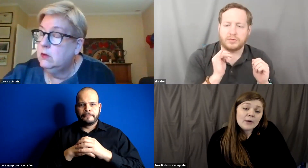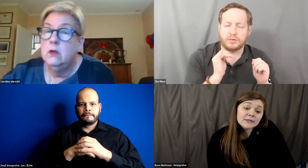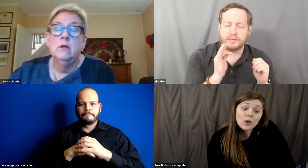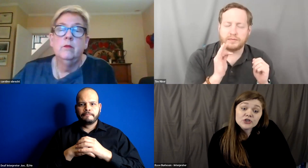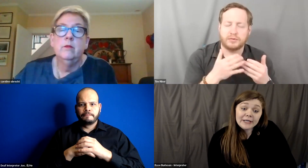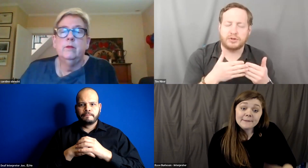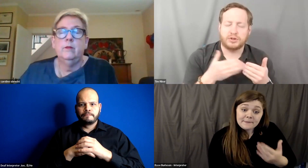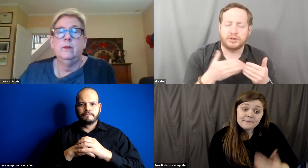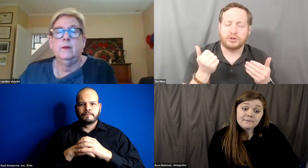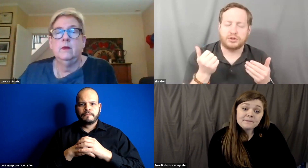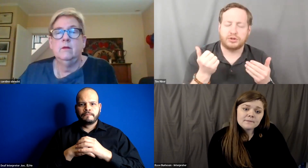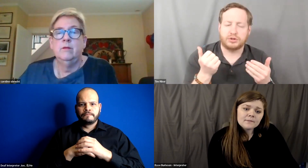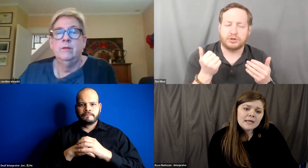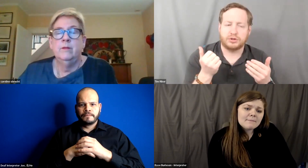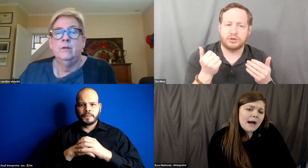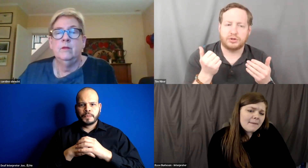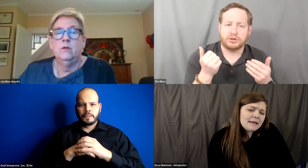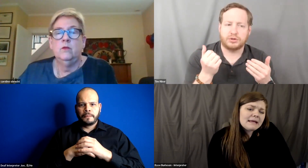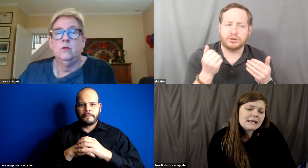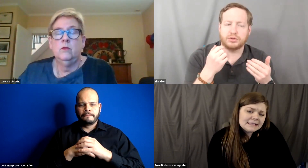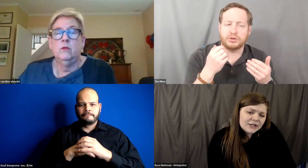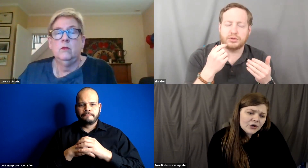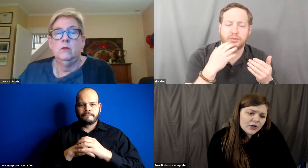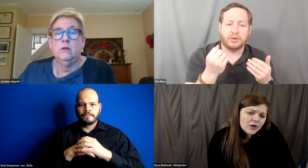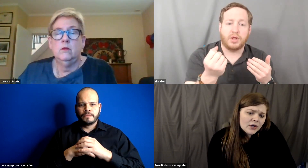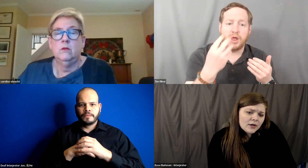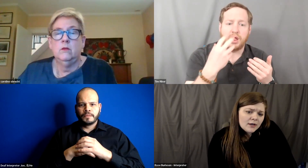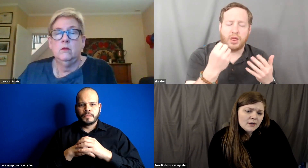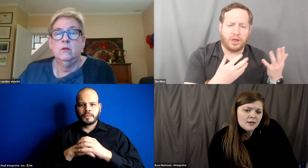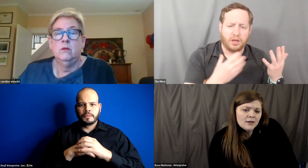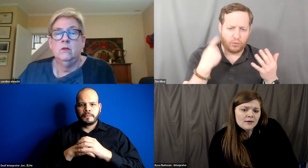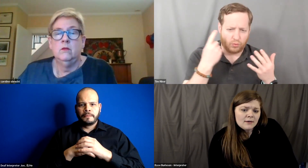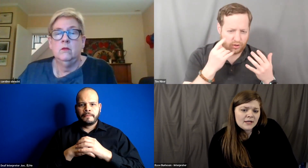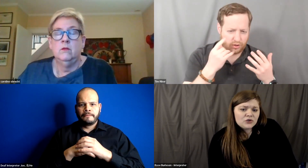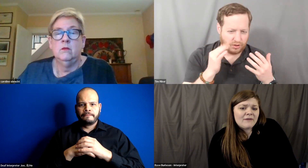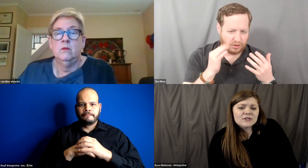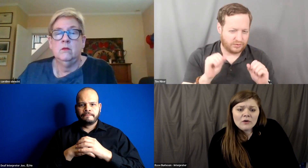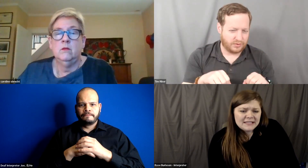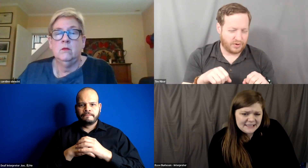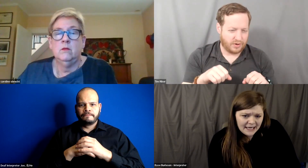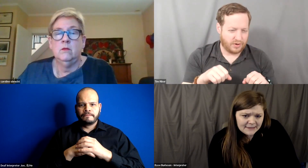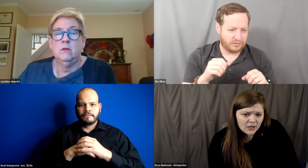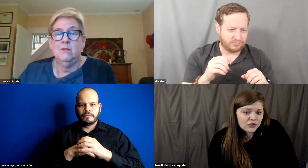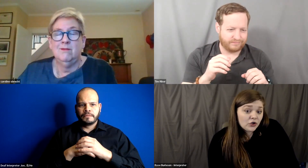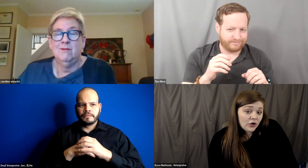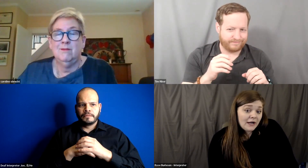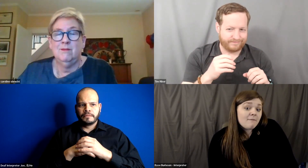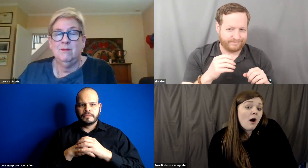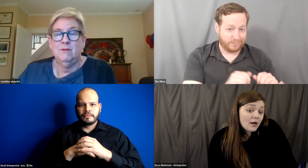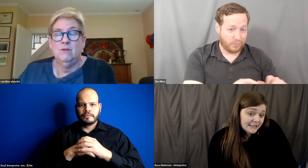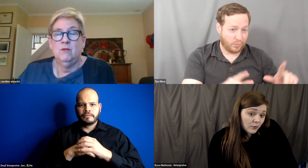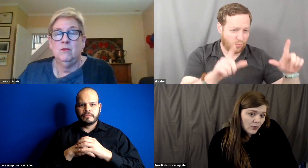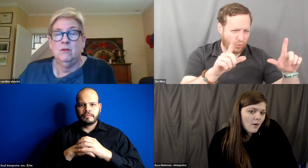Because I was wondering, it might be easier because you gave us all these dates. I'm not sure